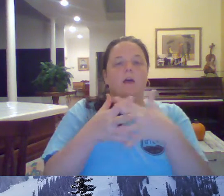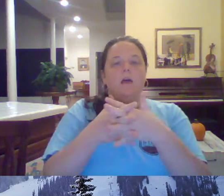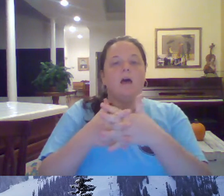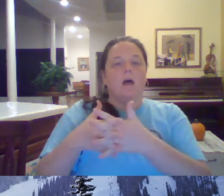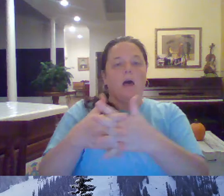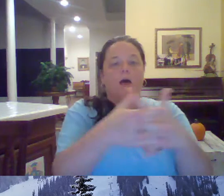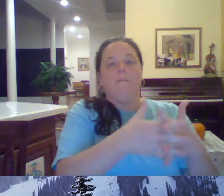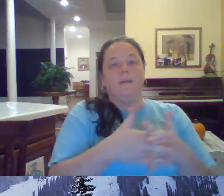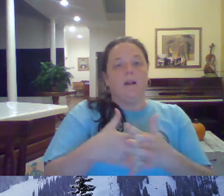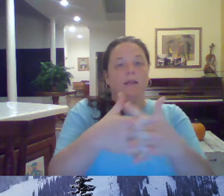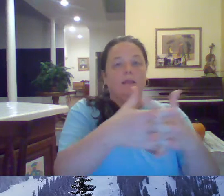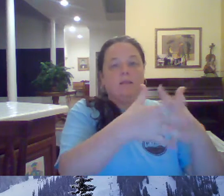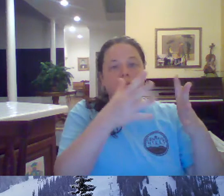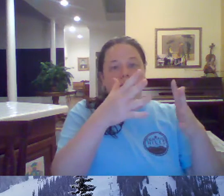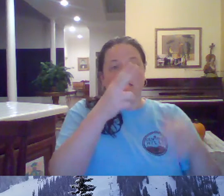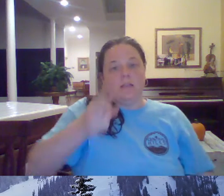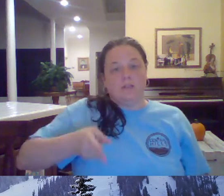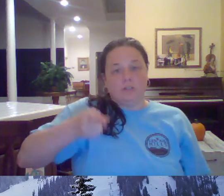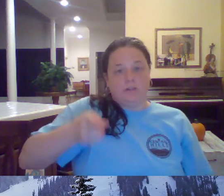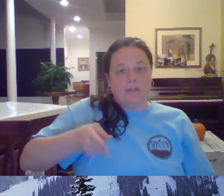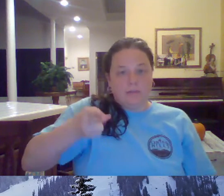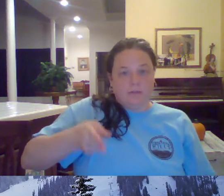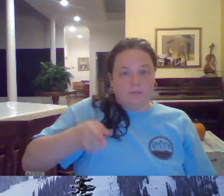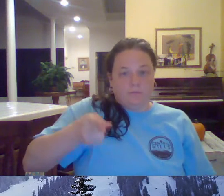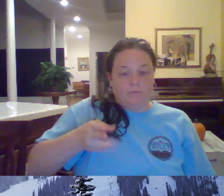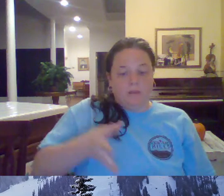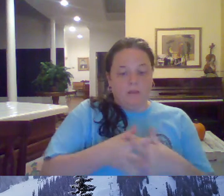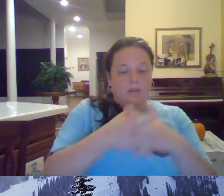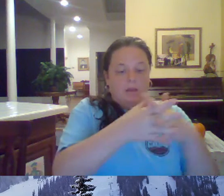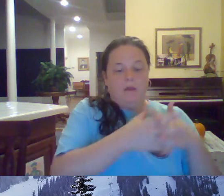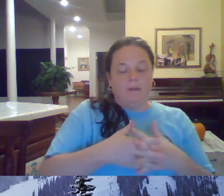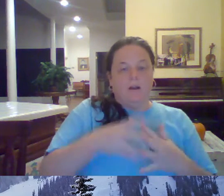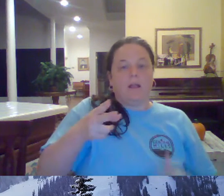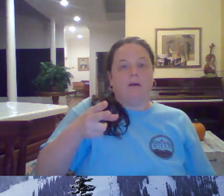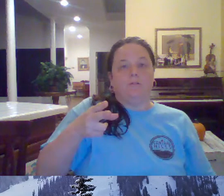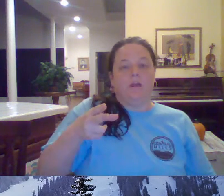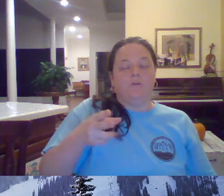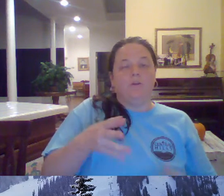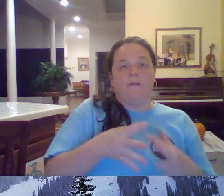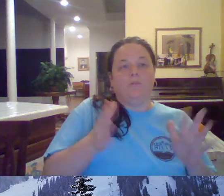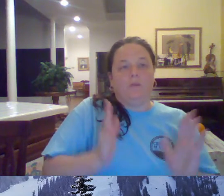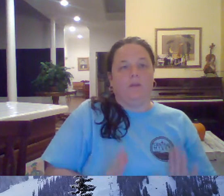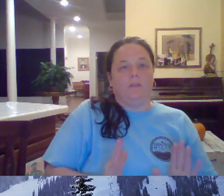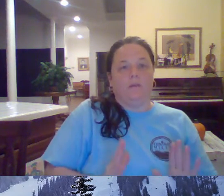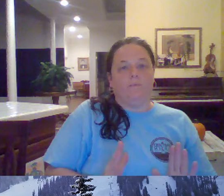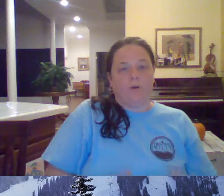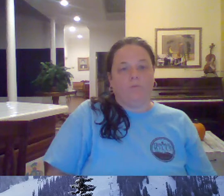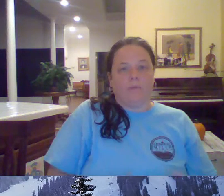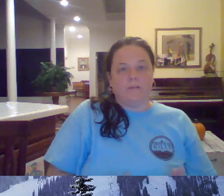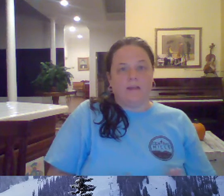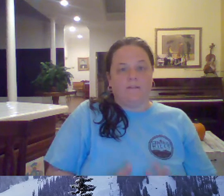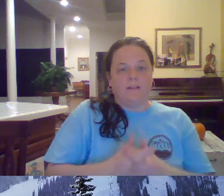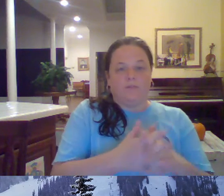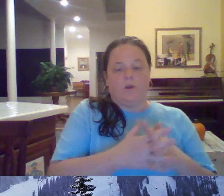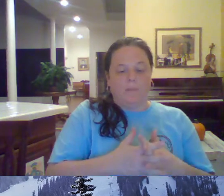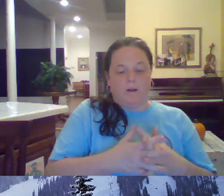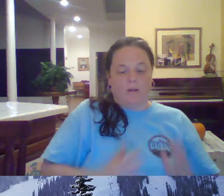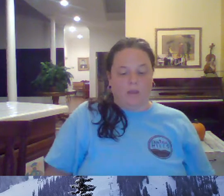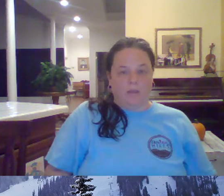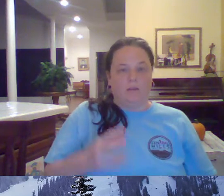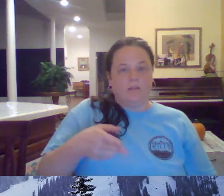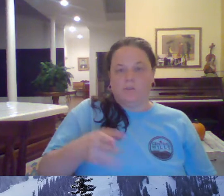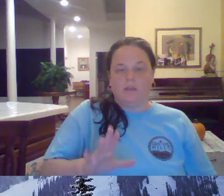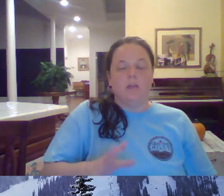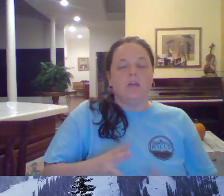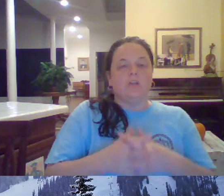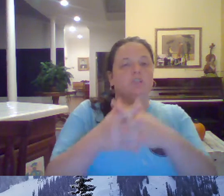sciences, American history. You don't have to do the person ethics for